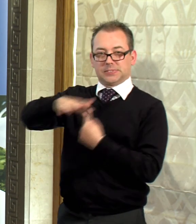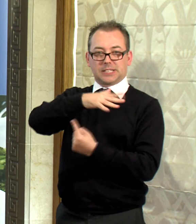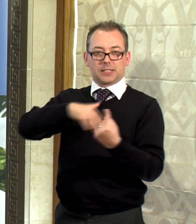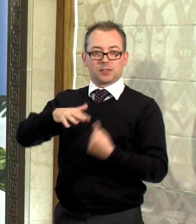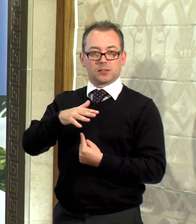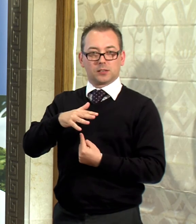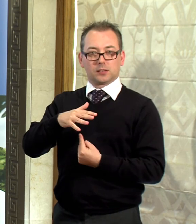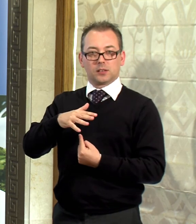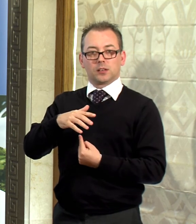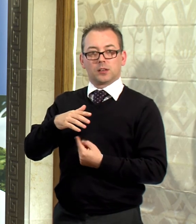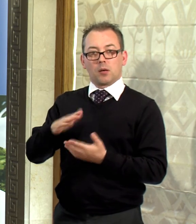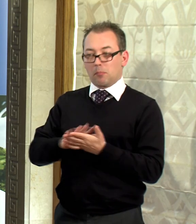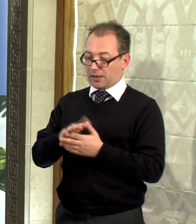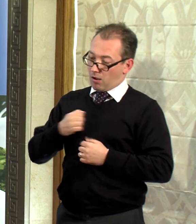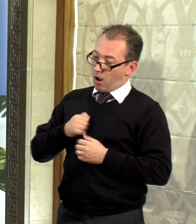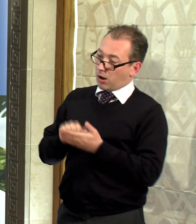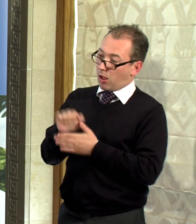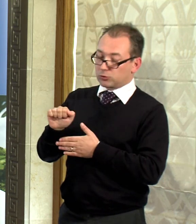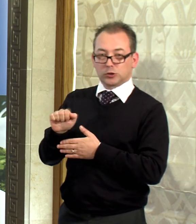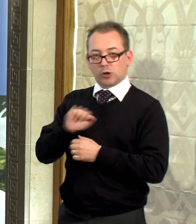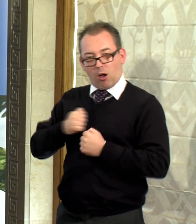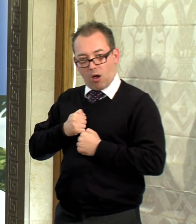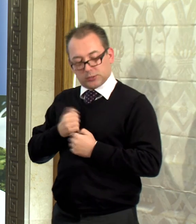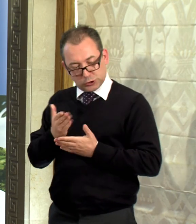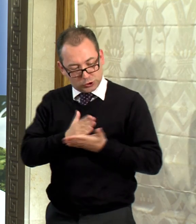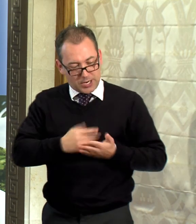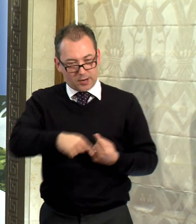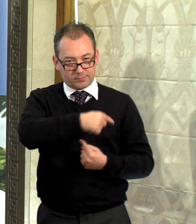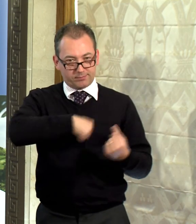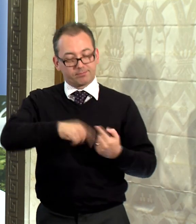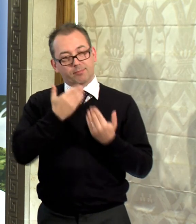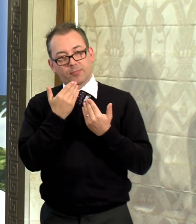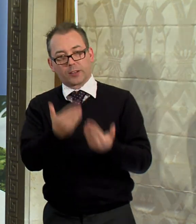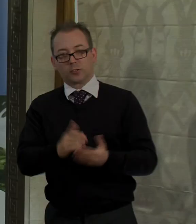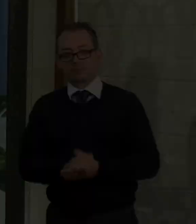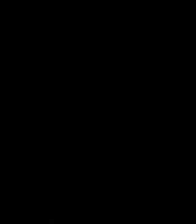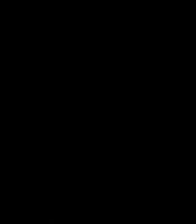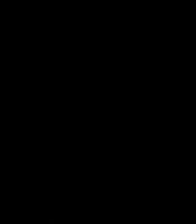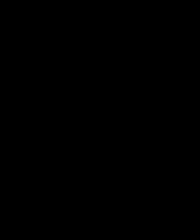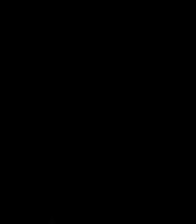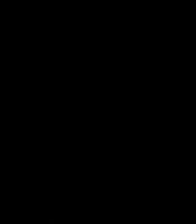to share our rich culture and heritage with all. Thank you very much.